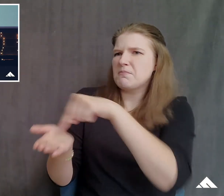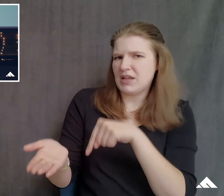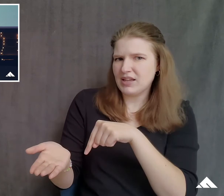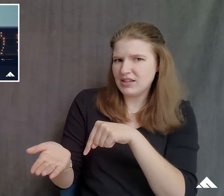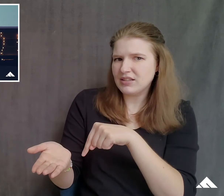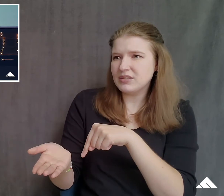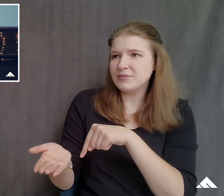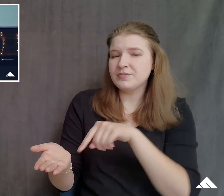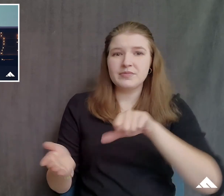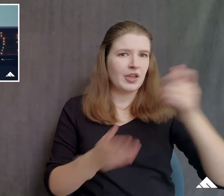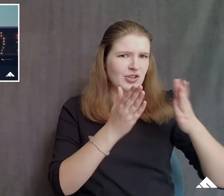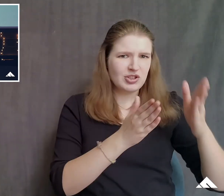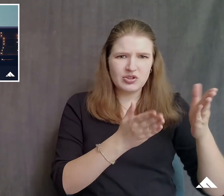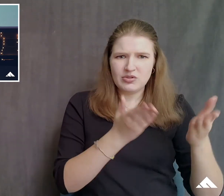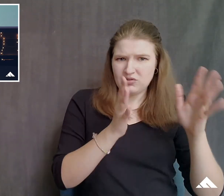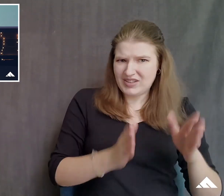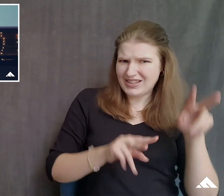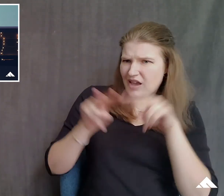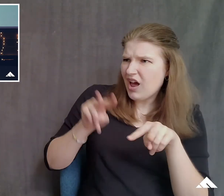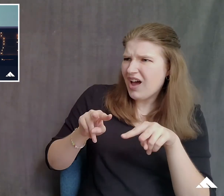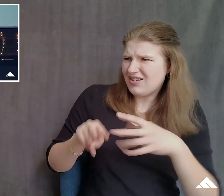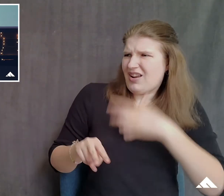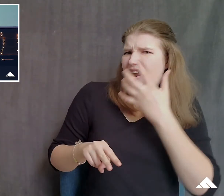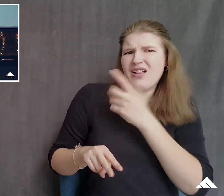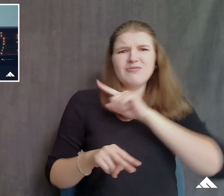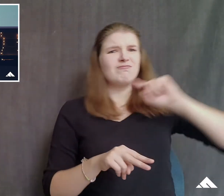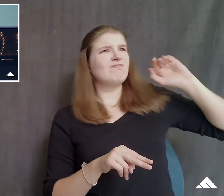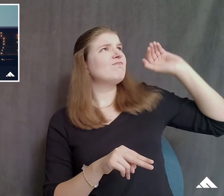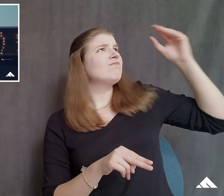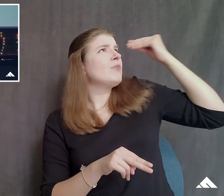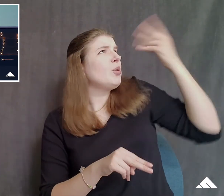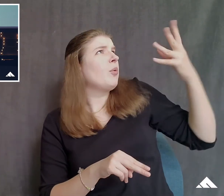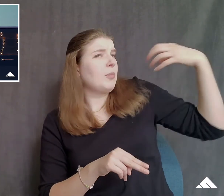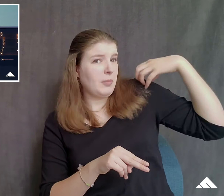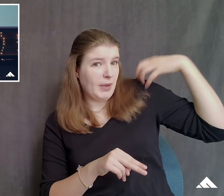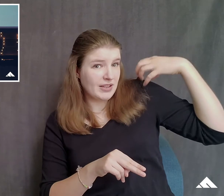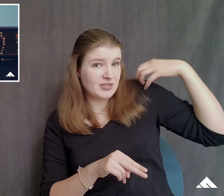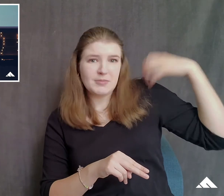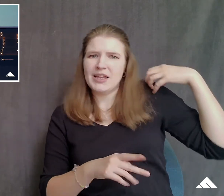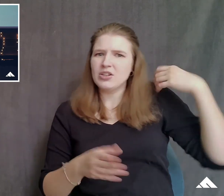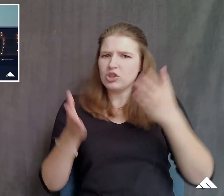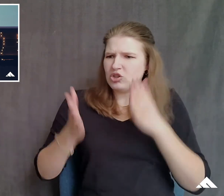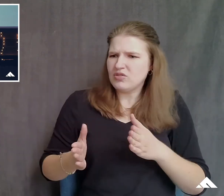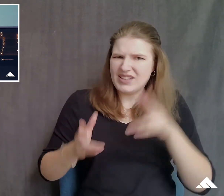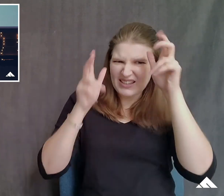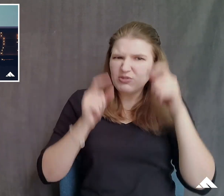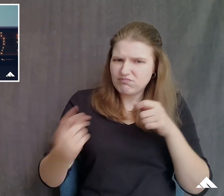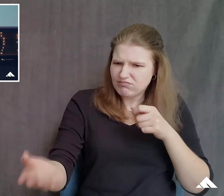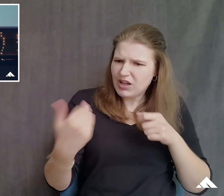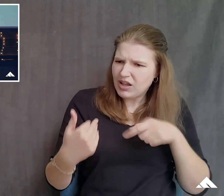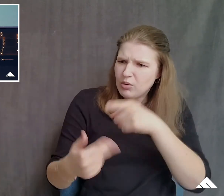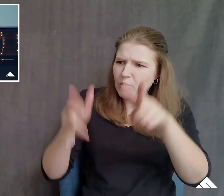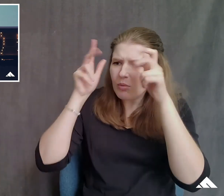the other servants saw what had happened, they were outraged and they went and told the master everything that had happened. Then the master called that servant and he said, you